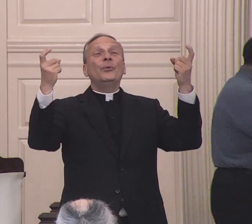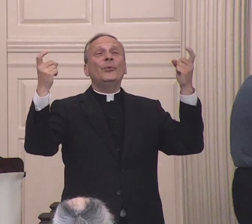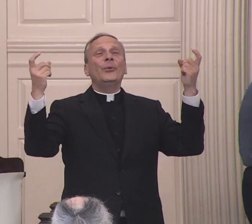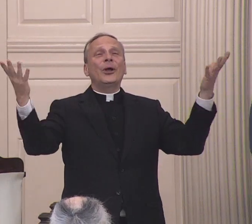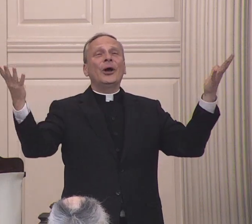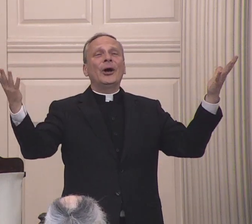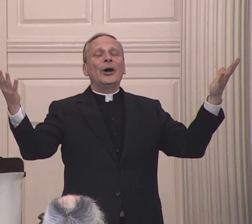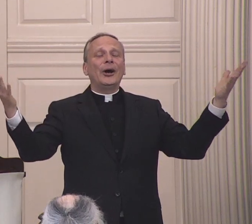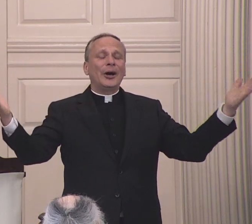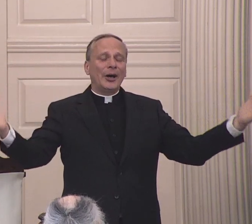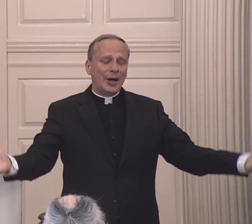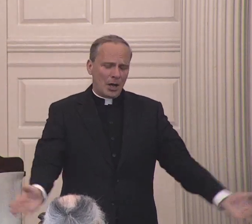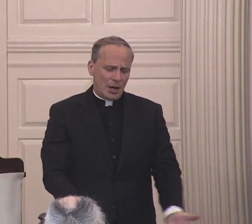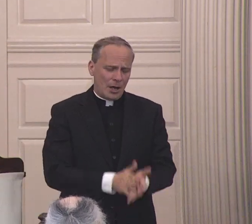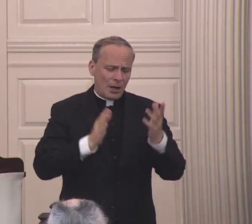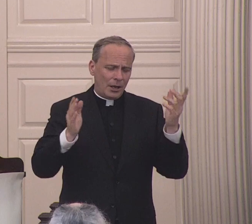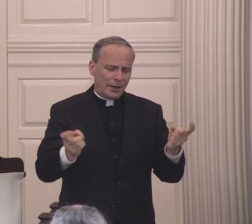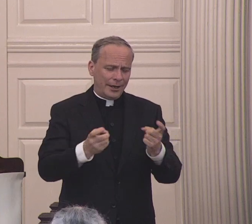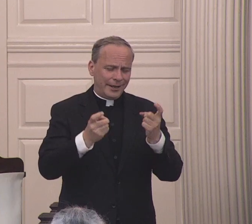alleluia,